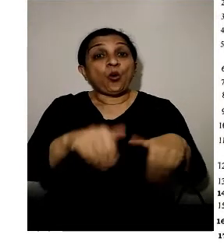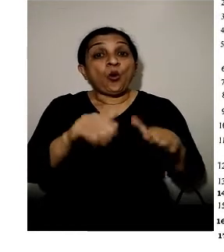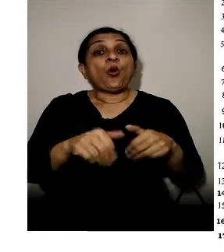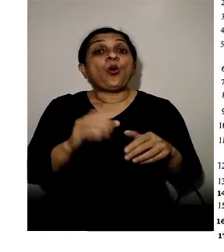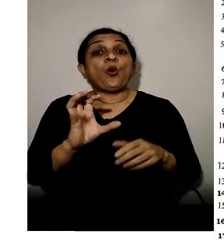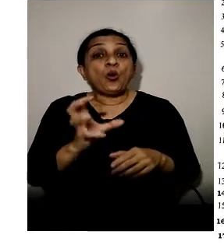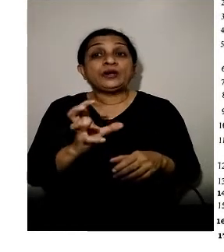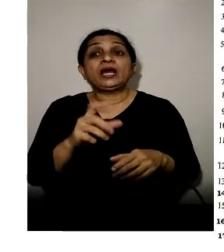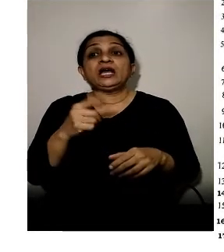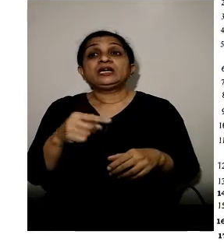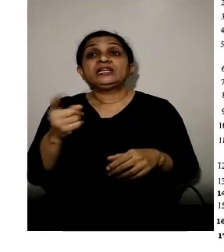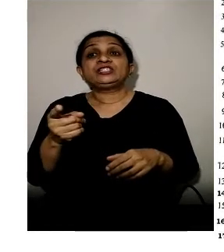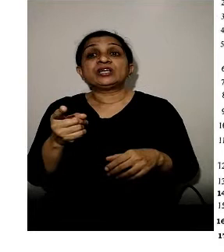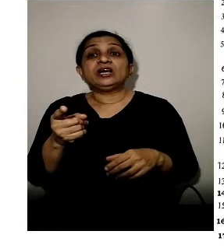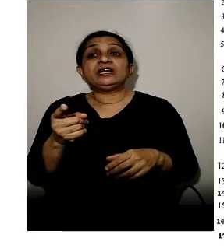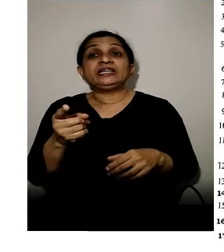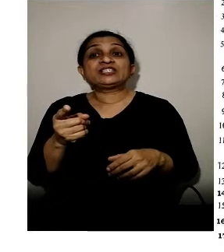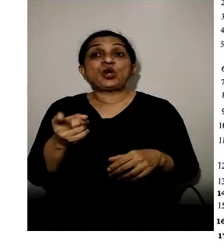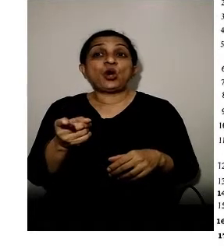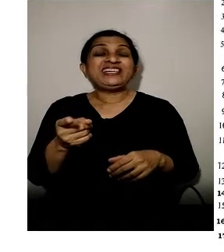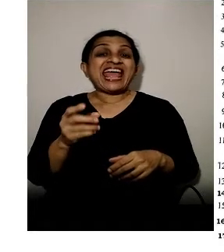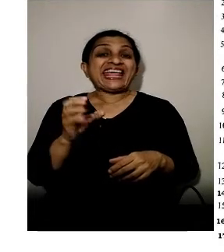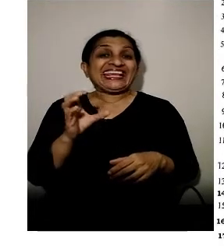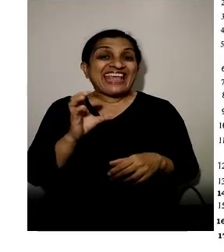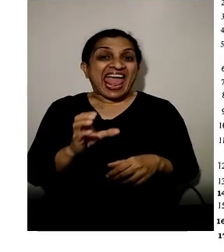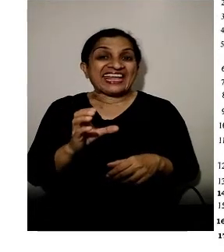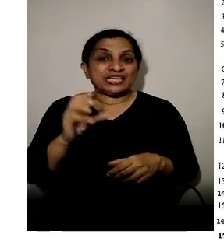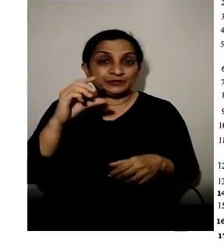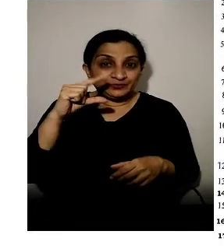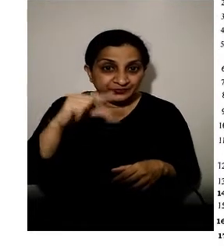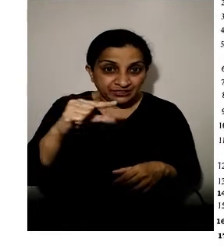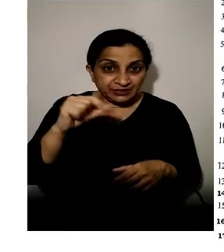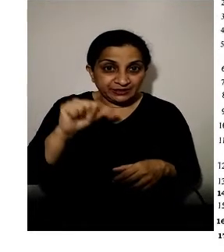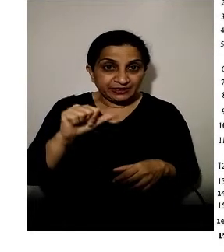the ore is is called gang